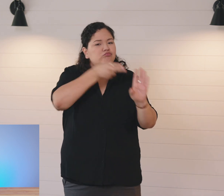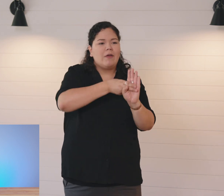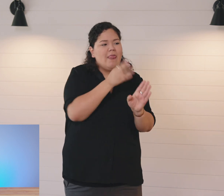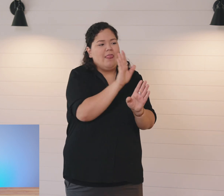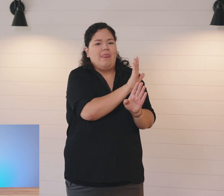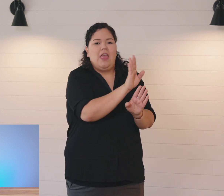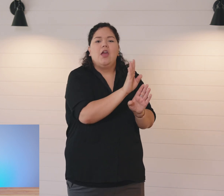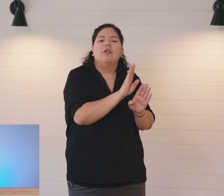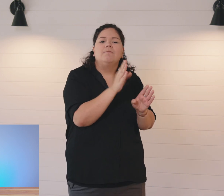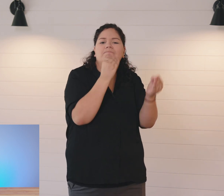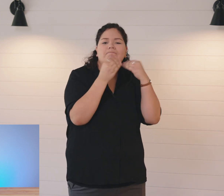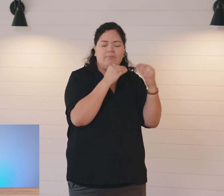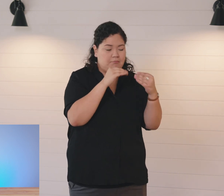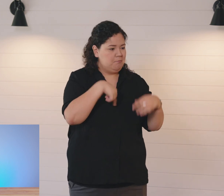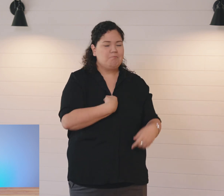And they ask me.